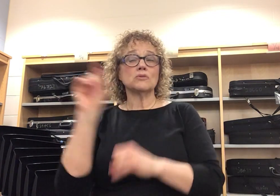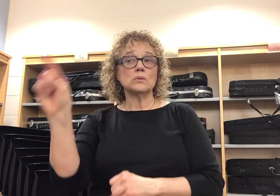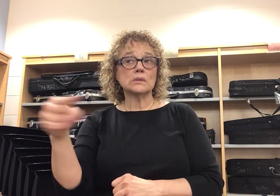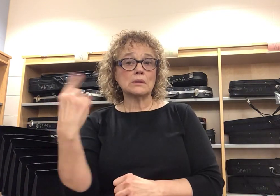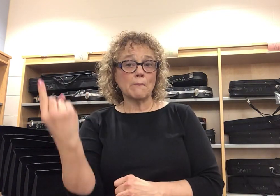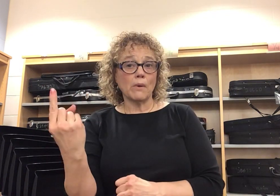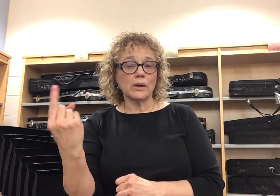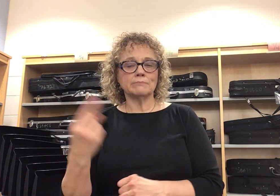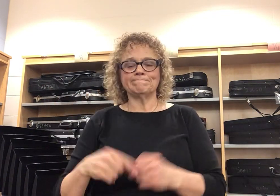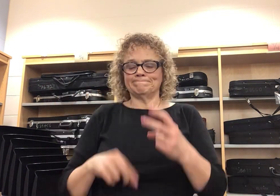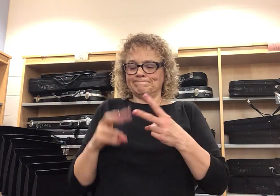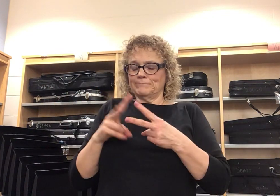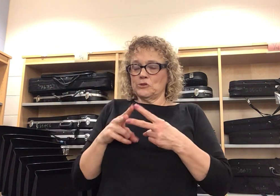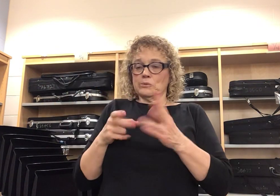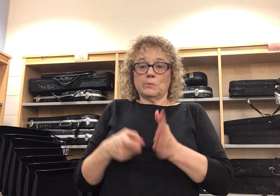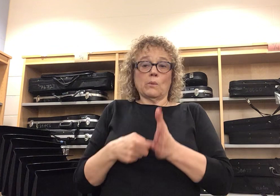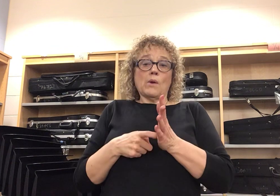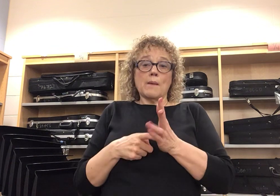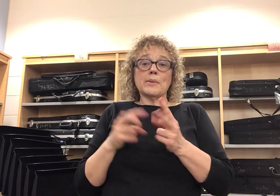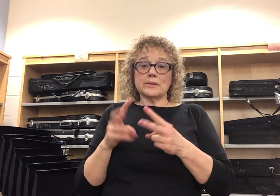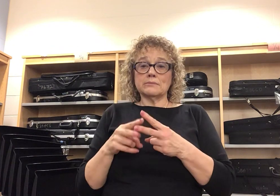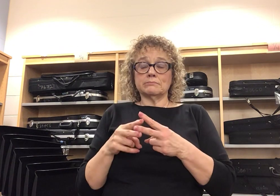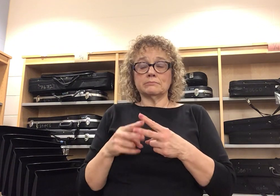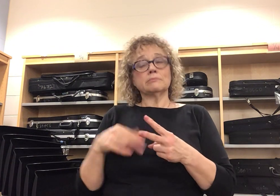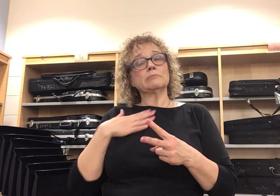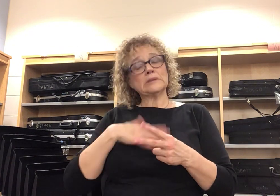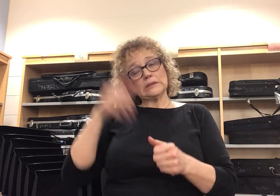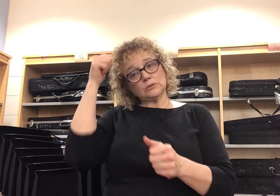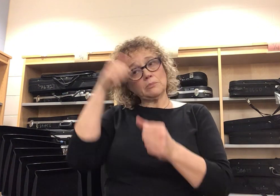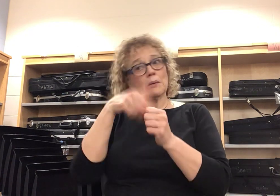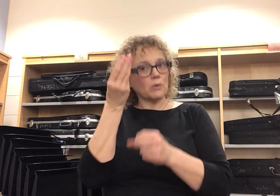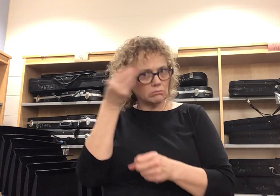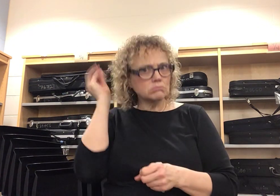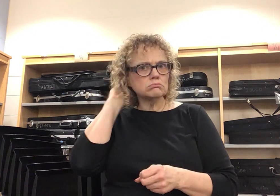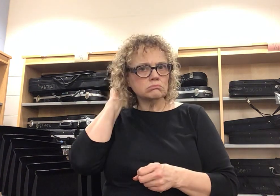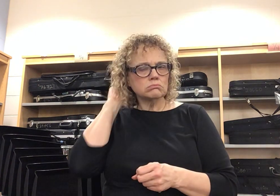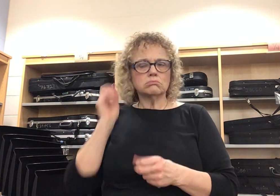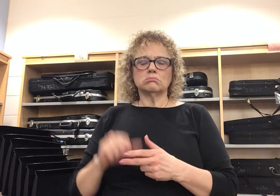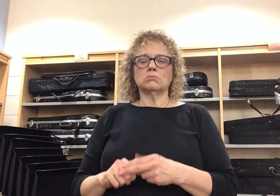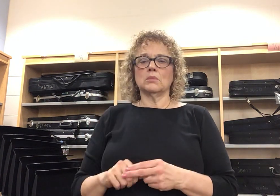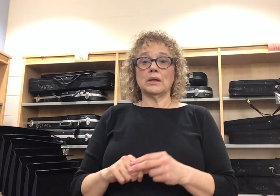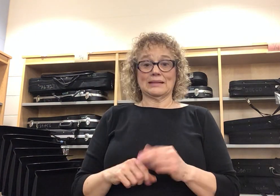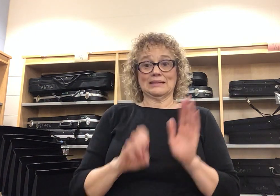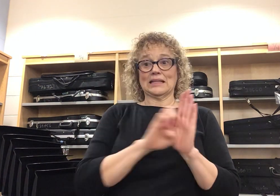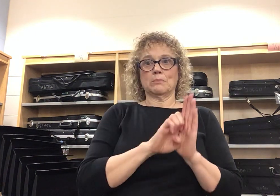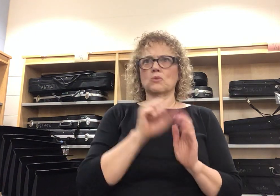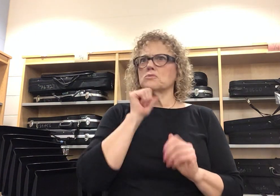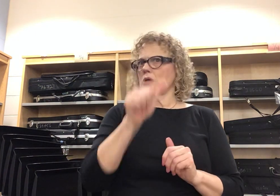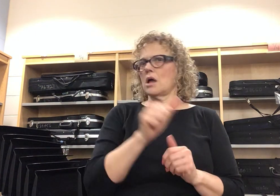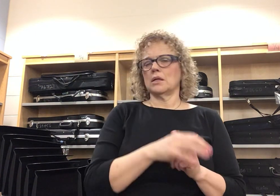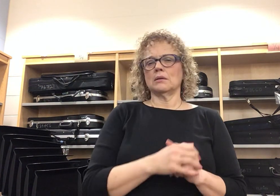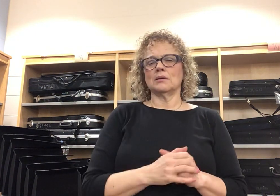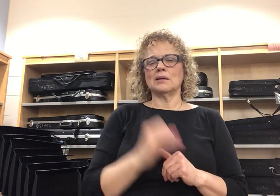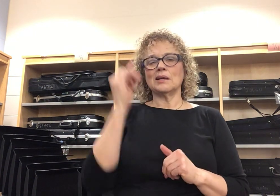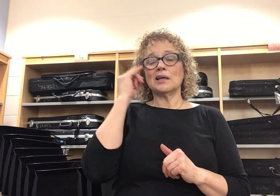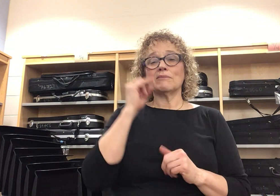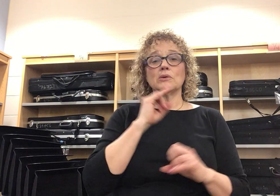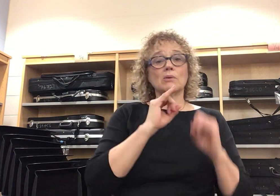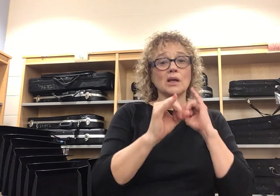or a couple of things to keep in mind that I would ask you to do. Here's what you don't do. If you are interviewing Mr. Bugs, you don't run up during